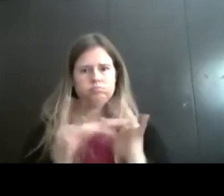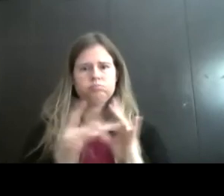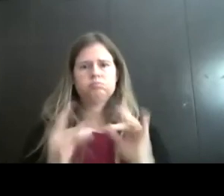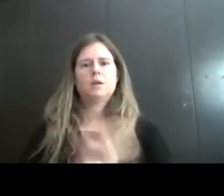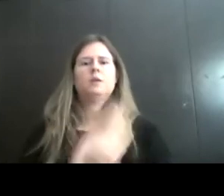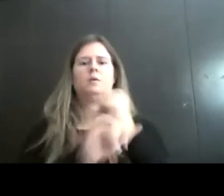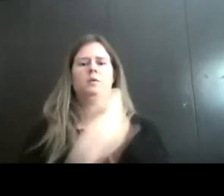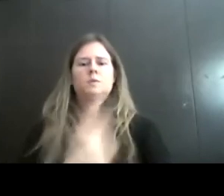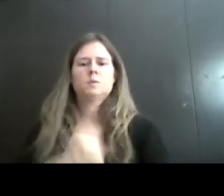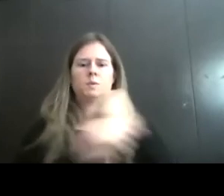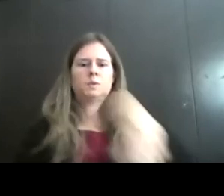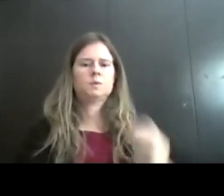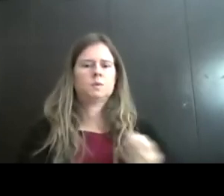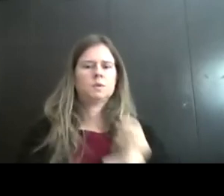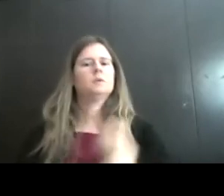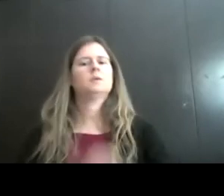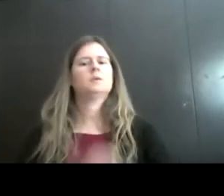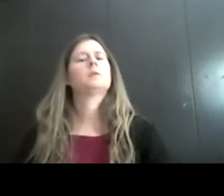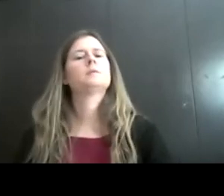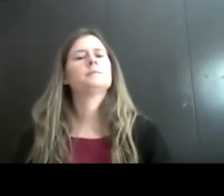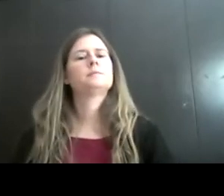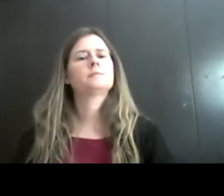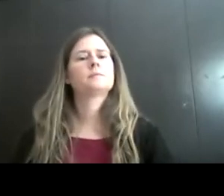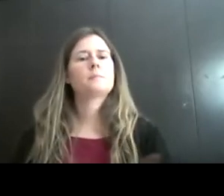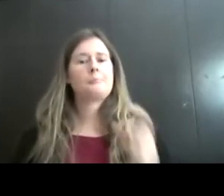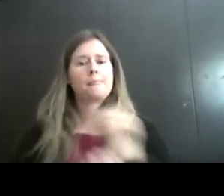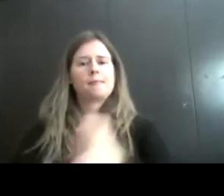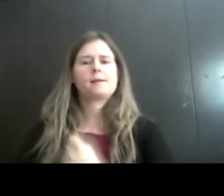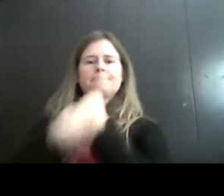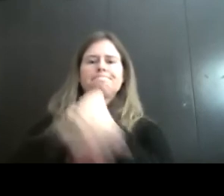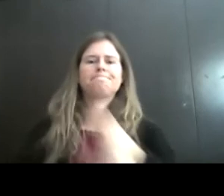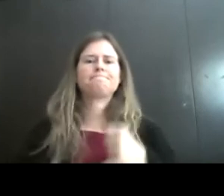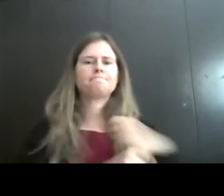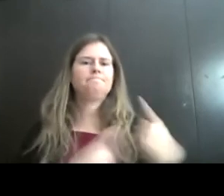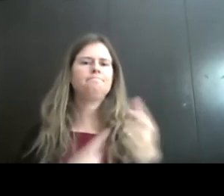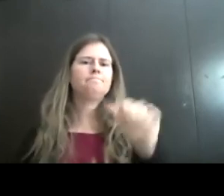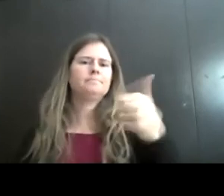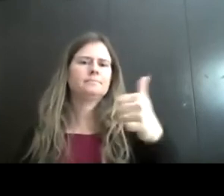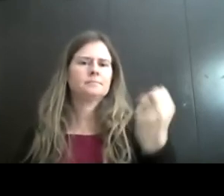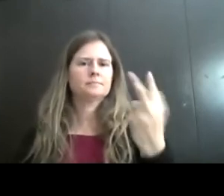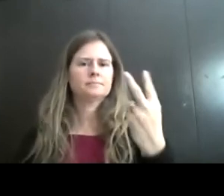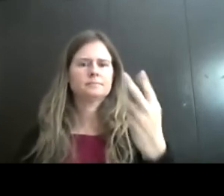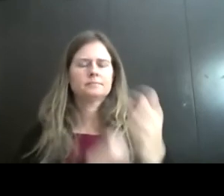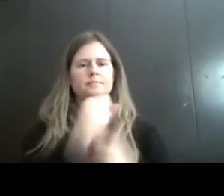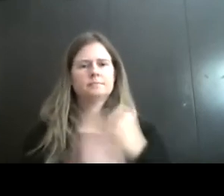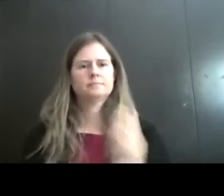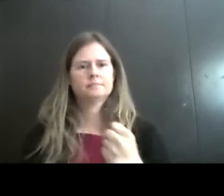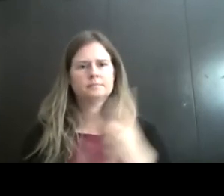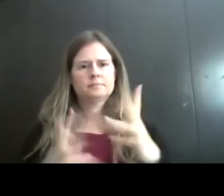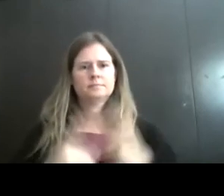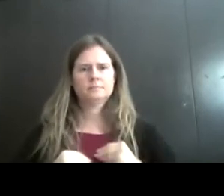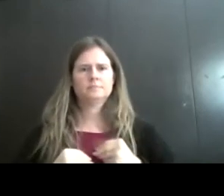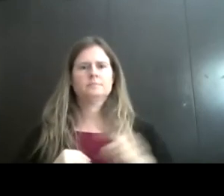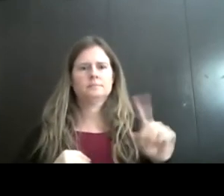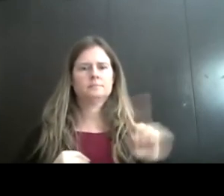tomoles. This is the one I've paddled in for the last 10, 12 years. This is Muktamai. It's owned by Sandy Inez.